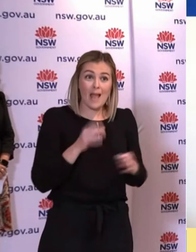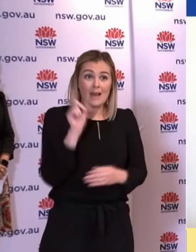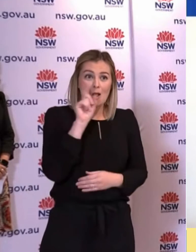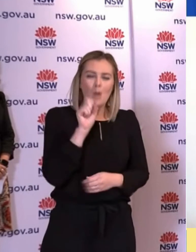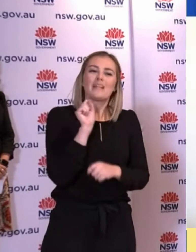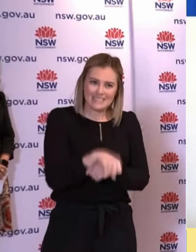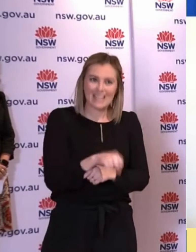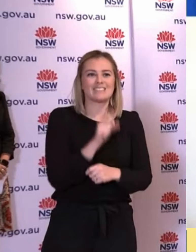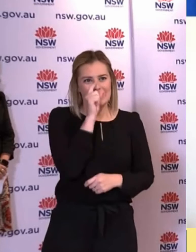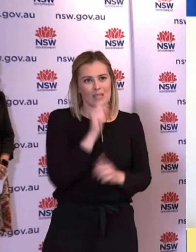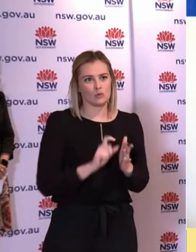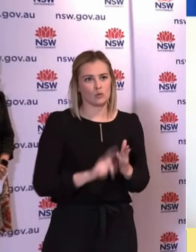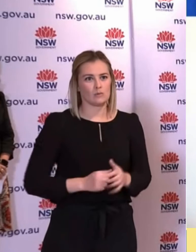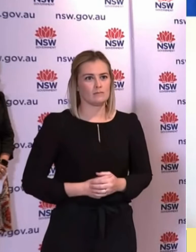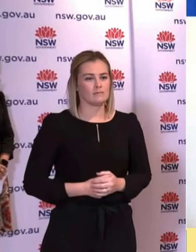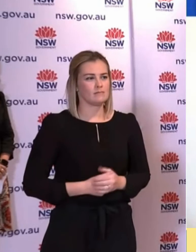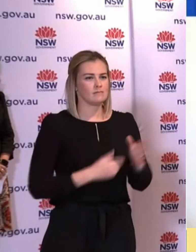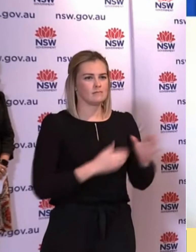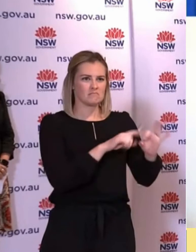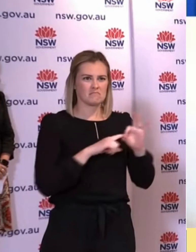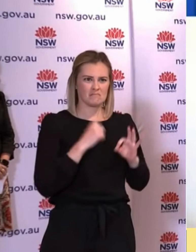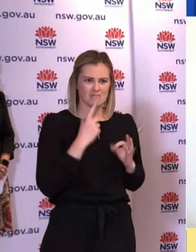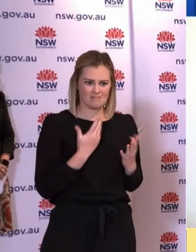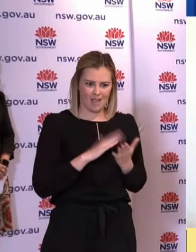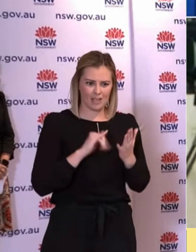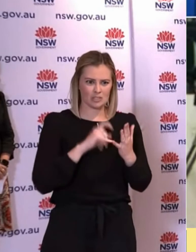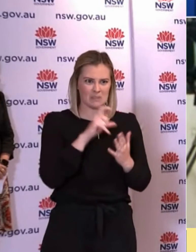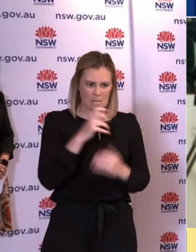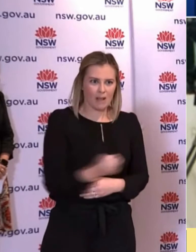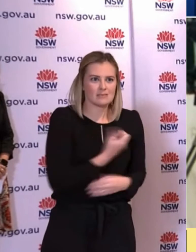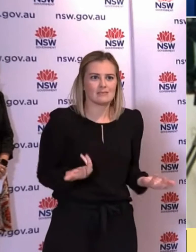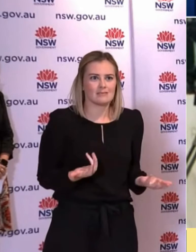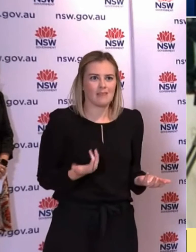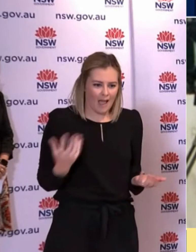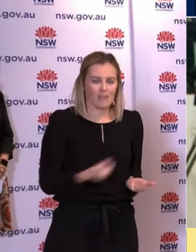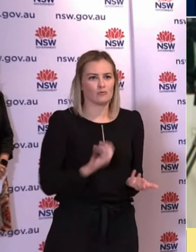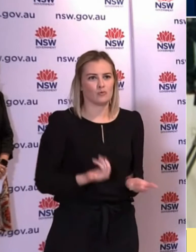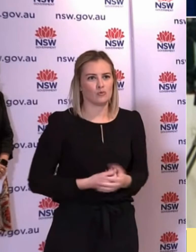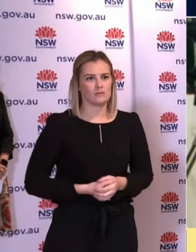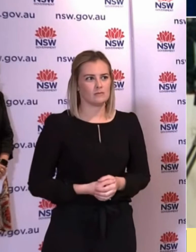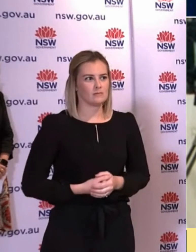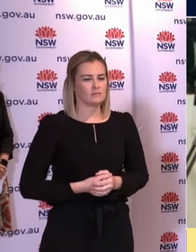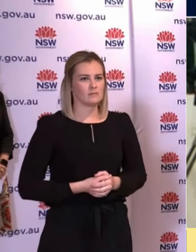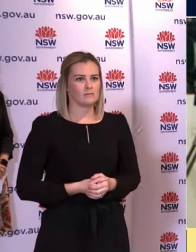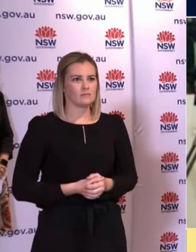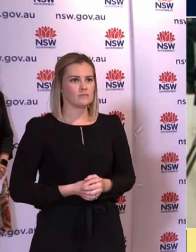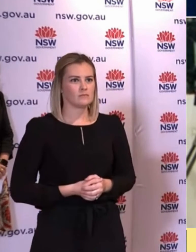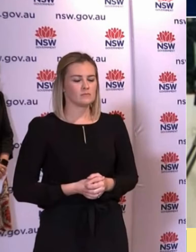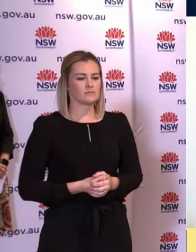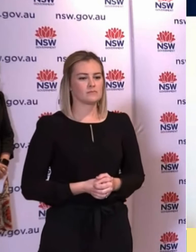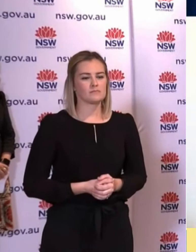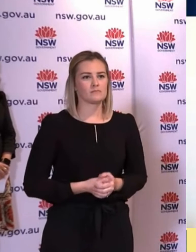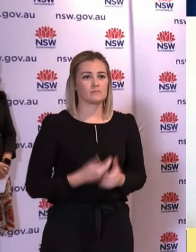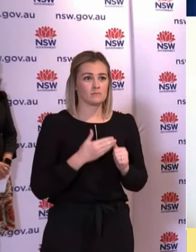what we're working towards. They have to do it, though, don't they? Well, we're working towards that, yes. But you can't give a guarantee. Do